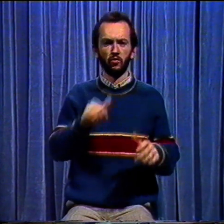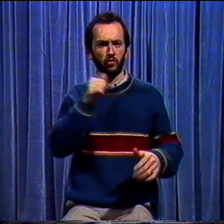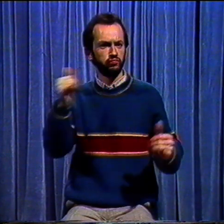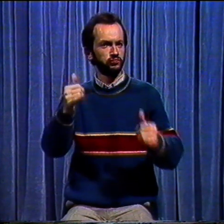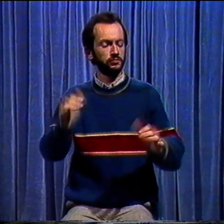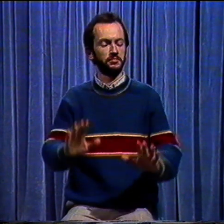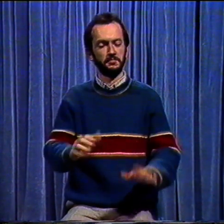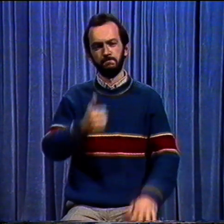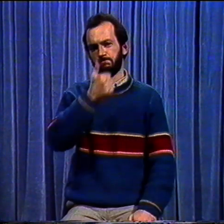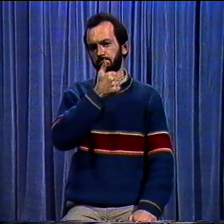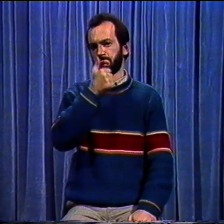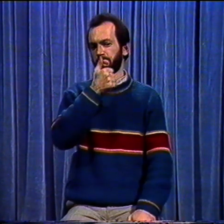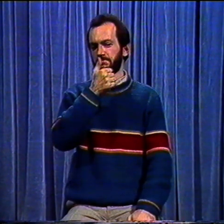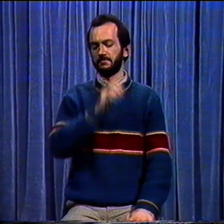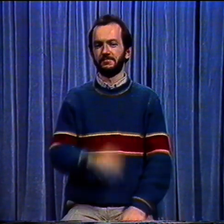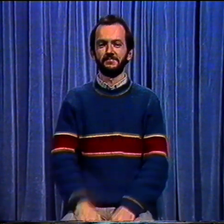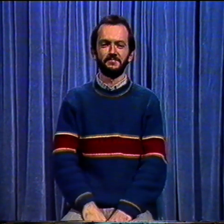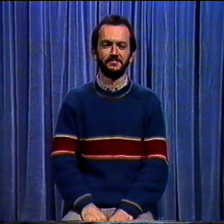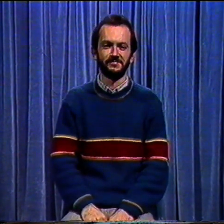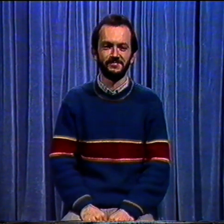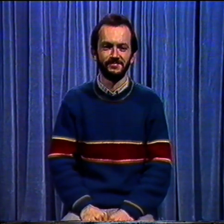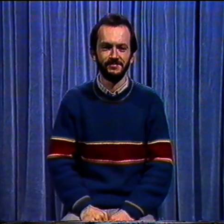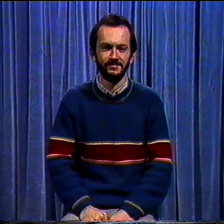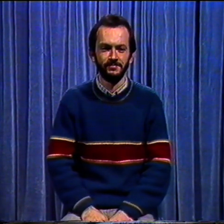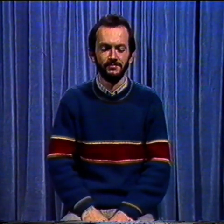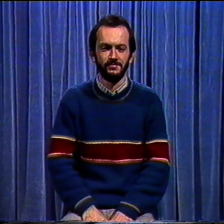good. It makes us look as though we're not really celebrating.